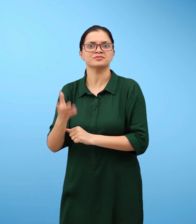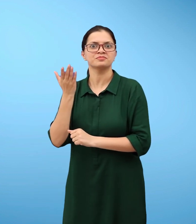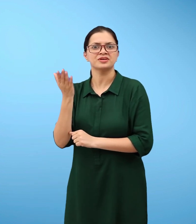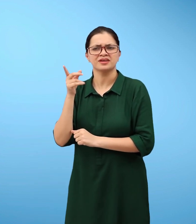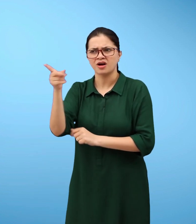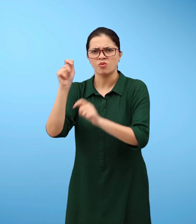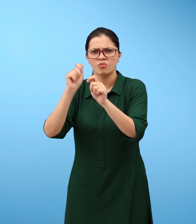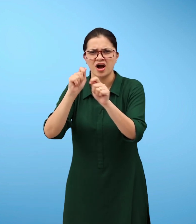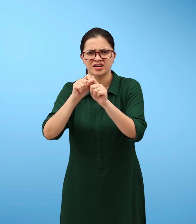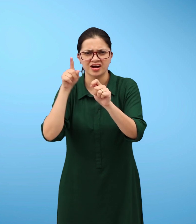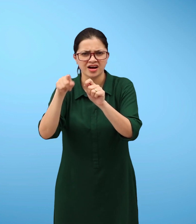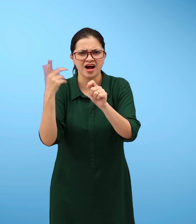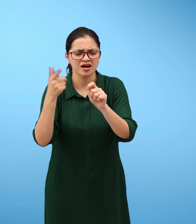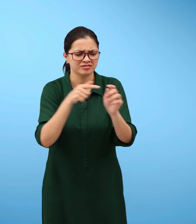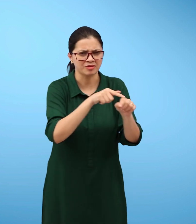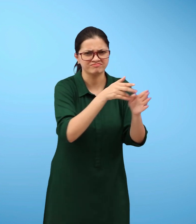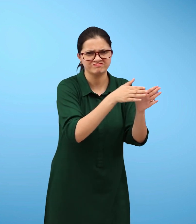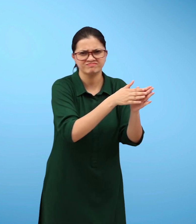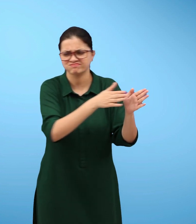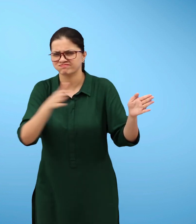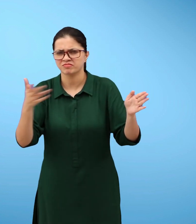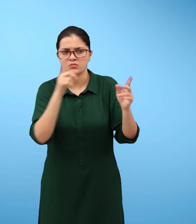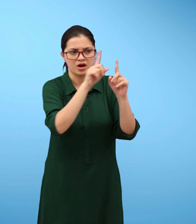1st and 2nd centuries CE,